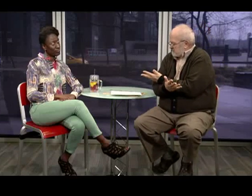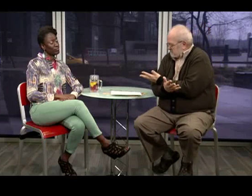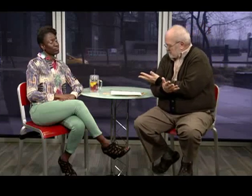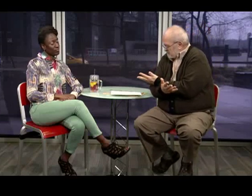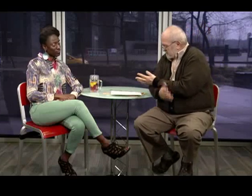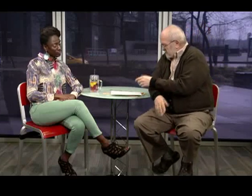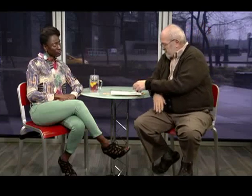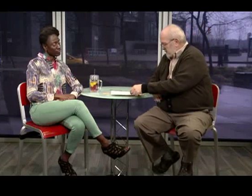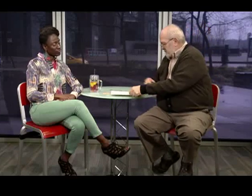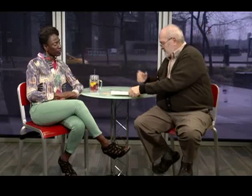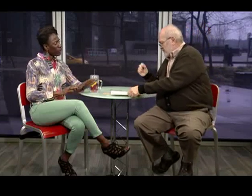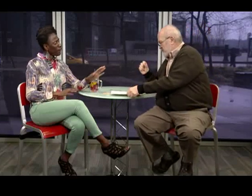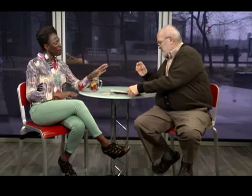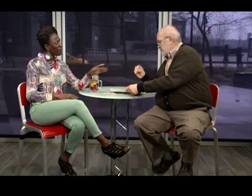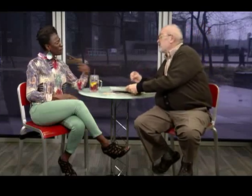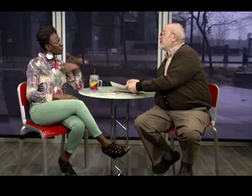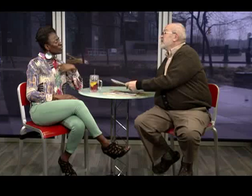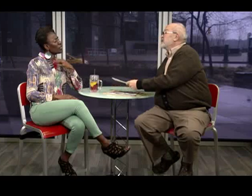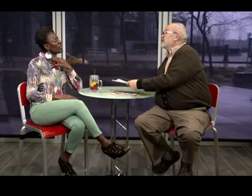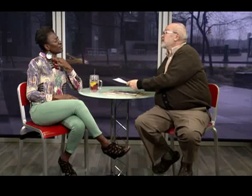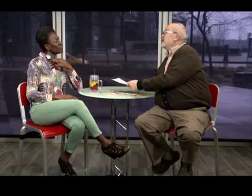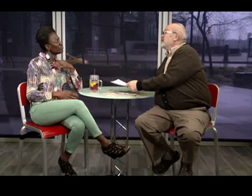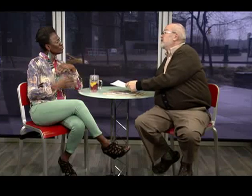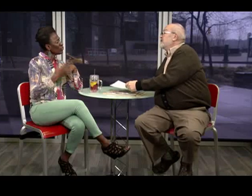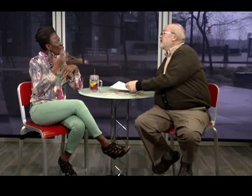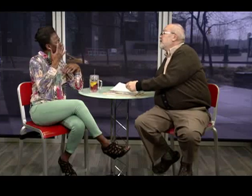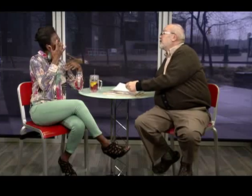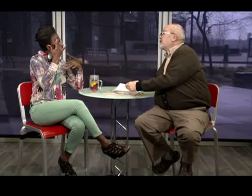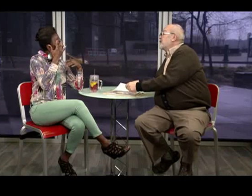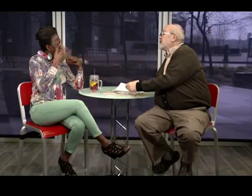spoken language users and sign language users. I agree.